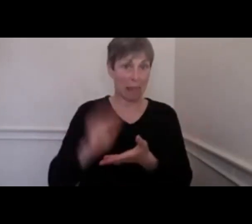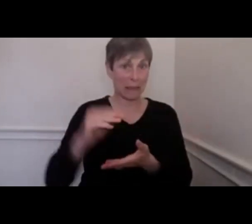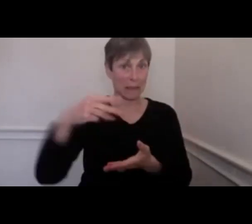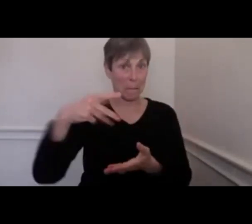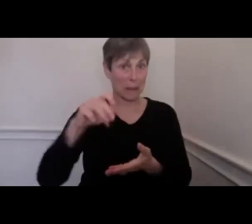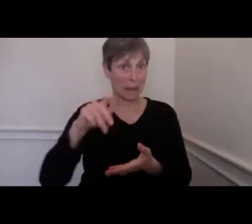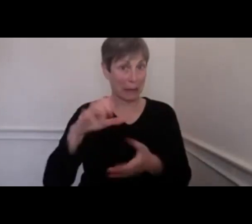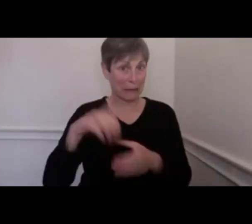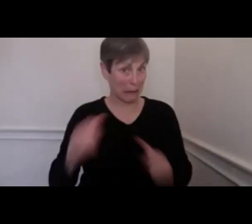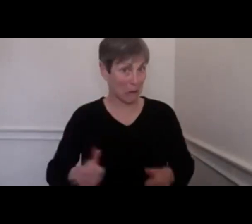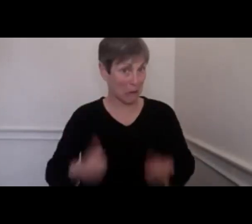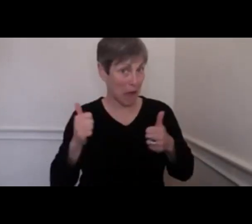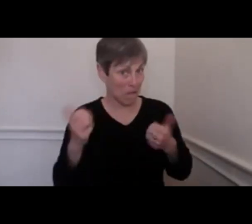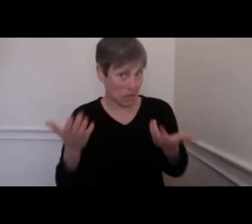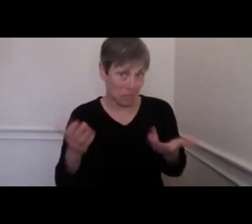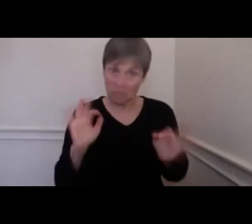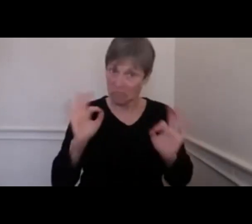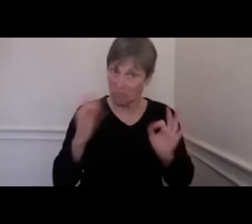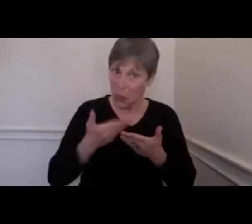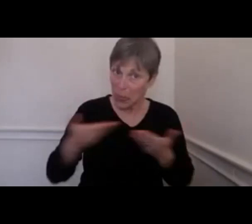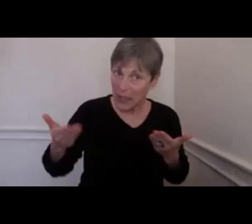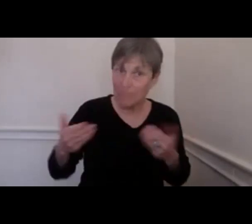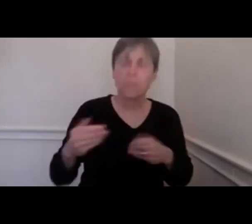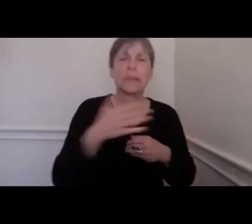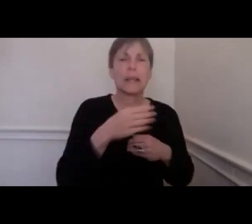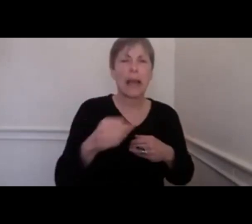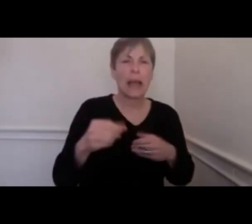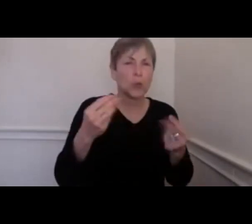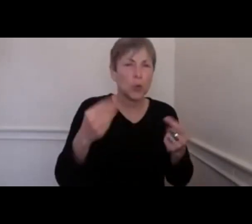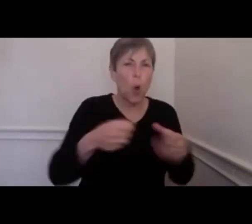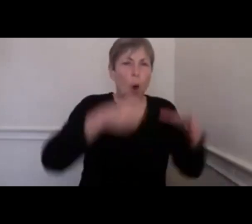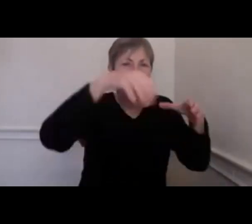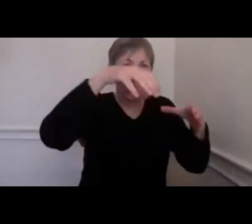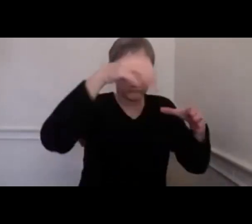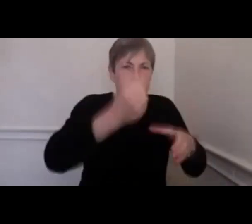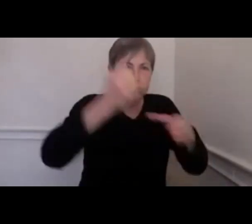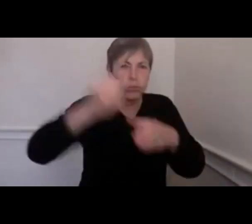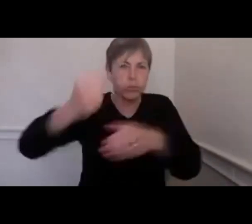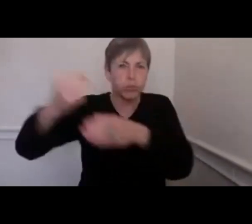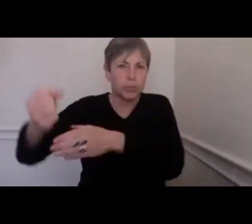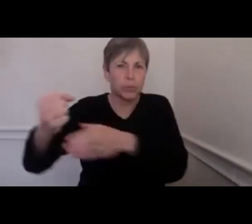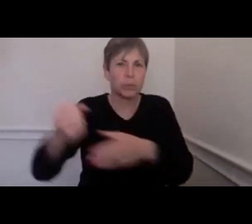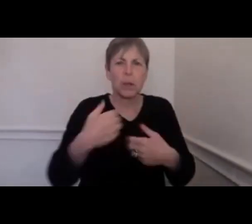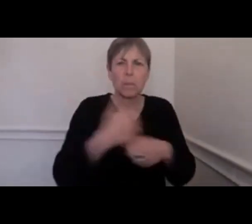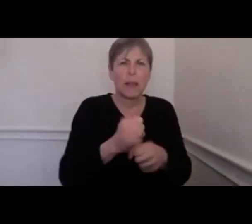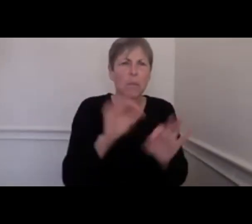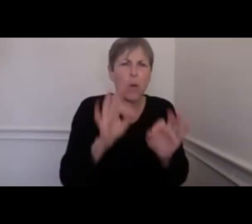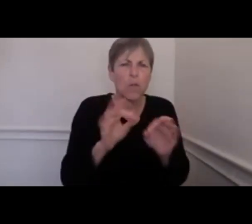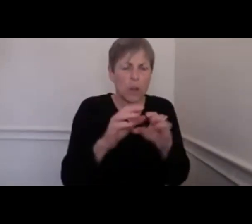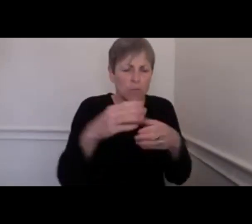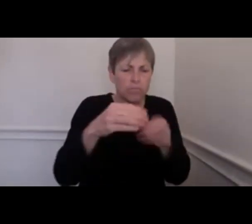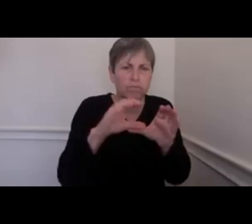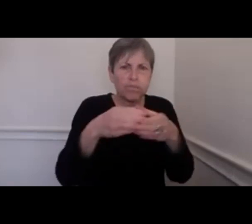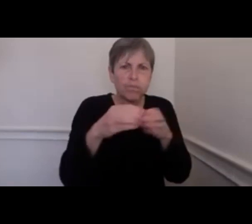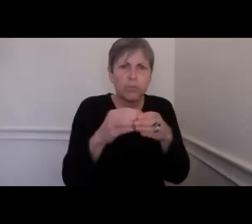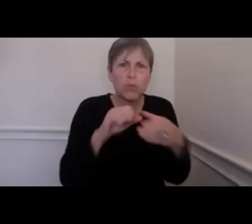rest of your life, really. And they pop out these wonderful cubes of soil. And you can see